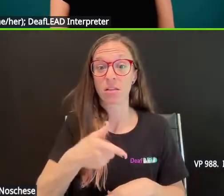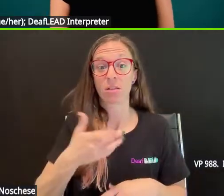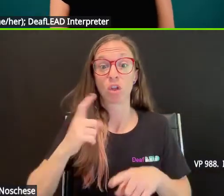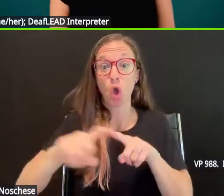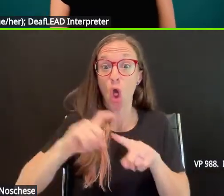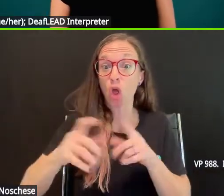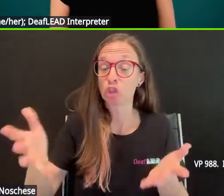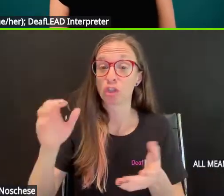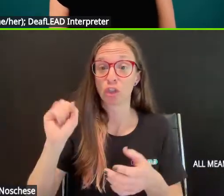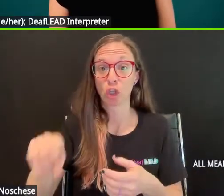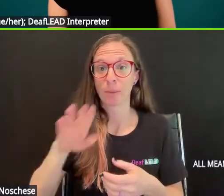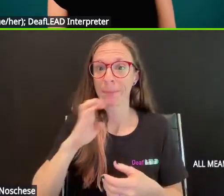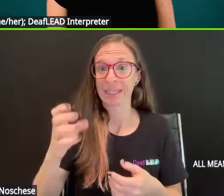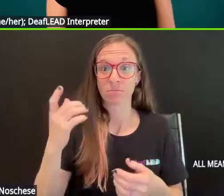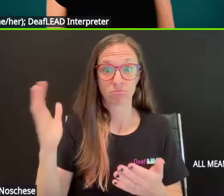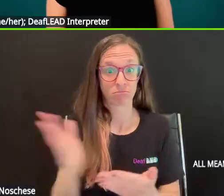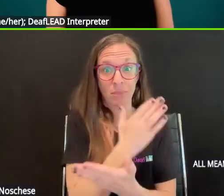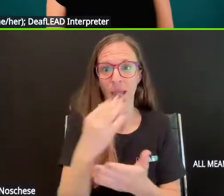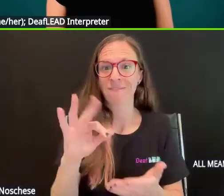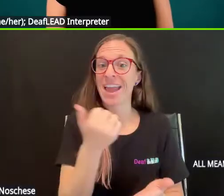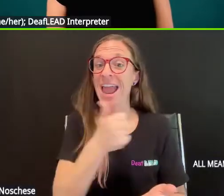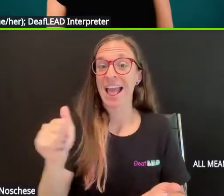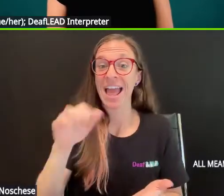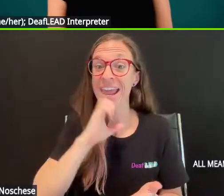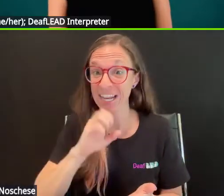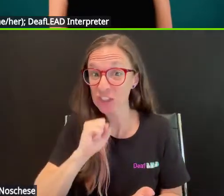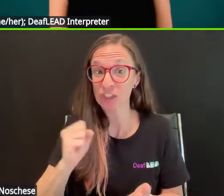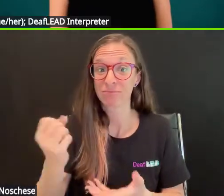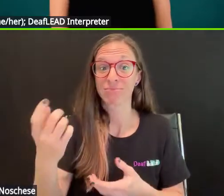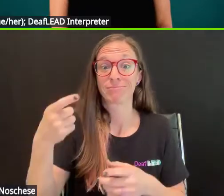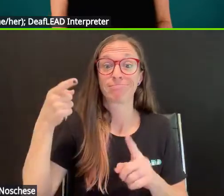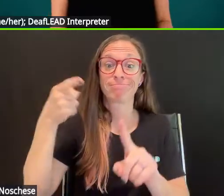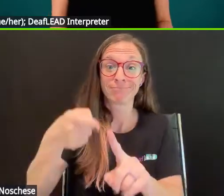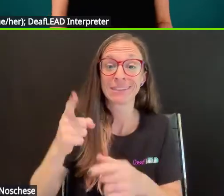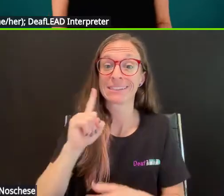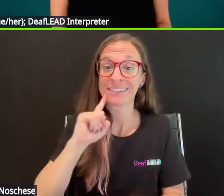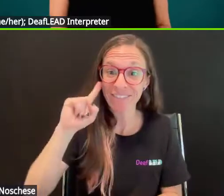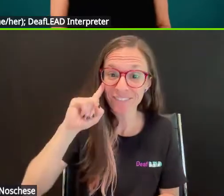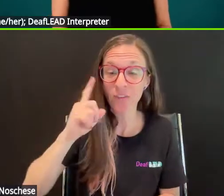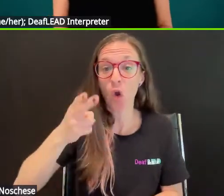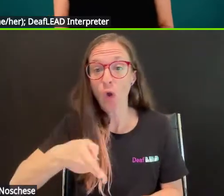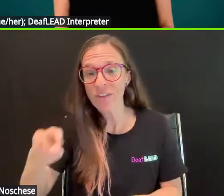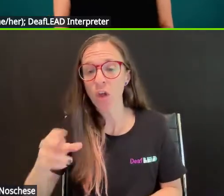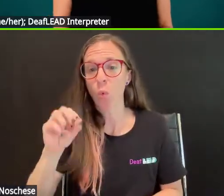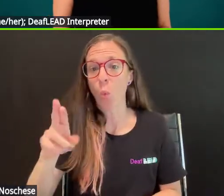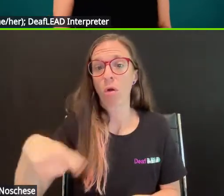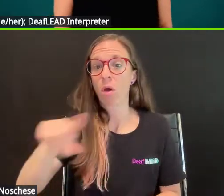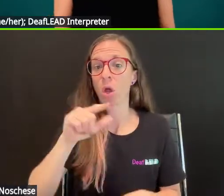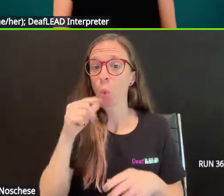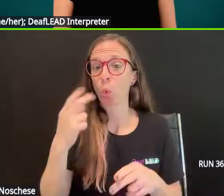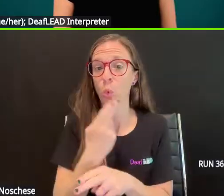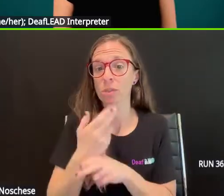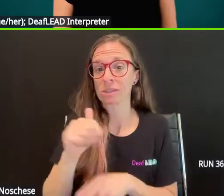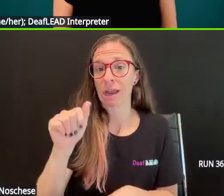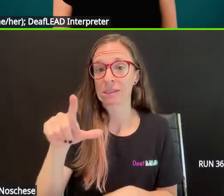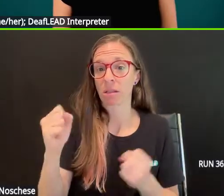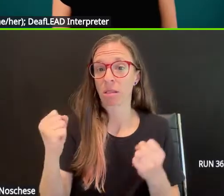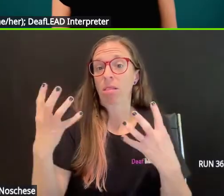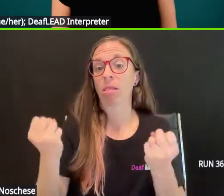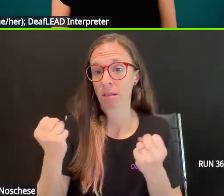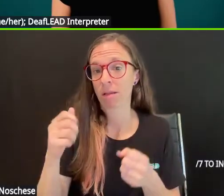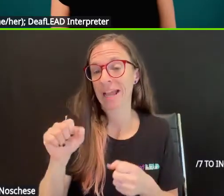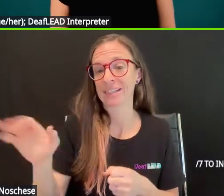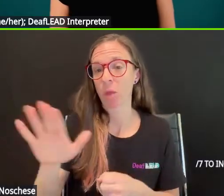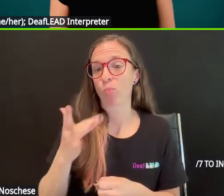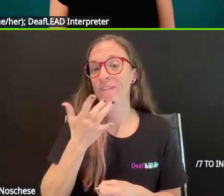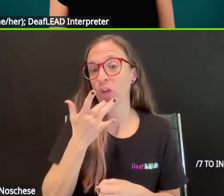24/7, to include holidays, and callers range of all ages, deaf, hard of hearing callers,